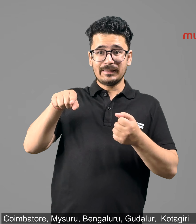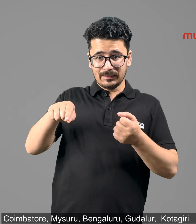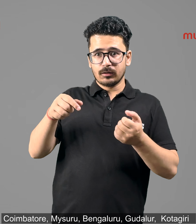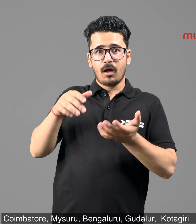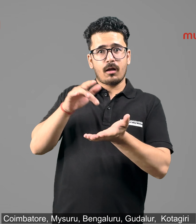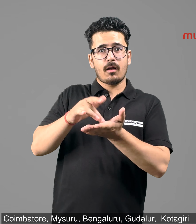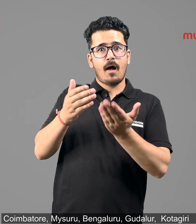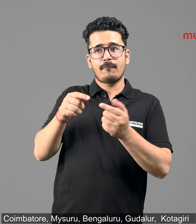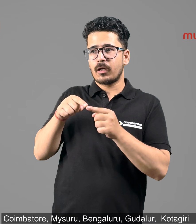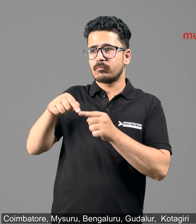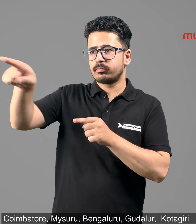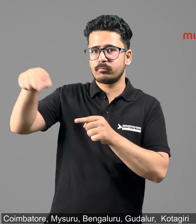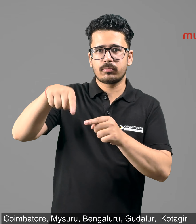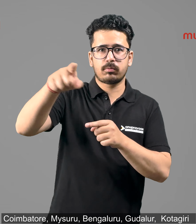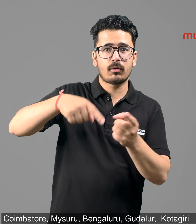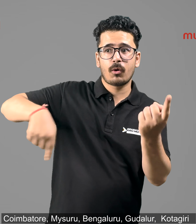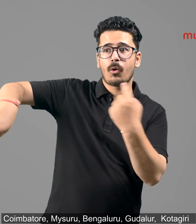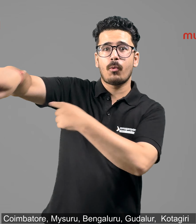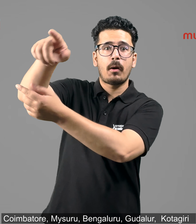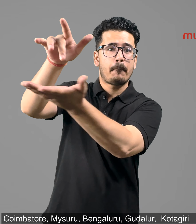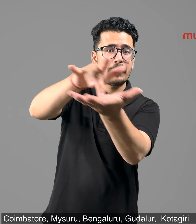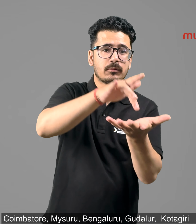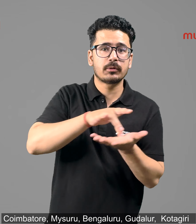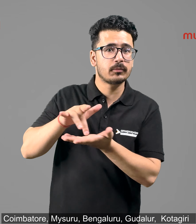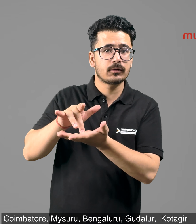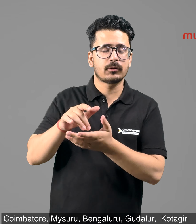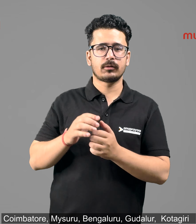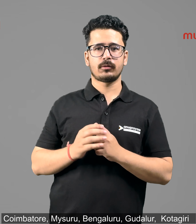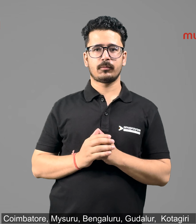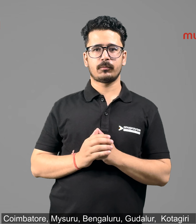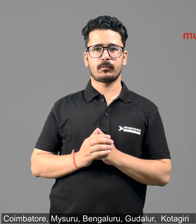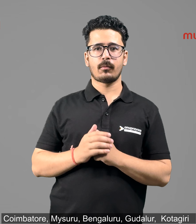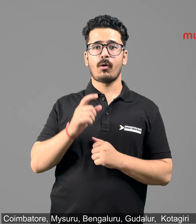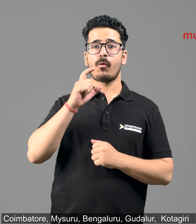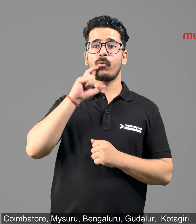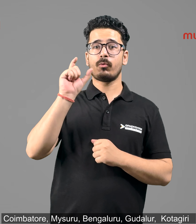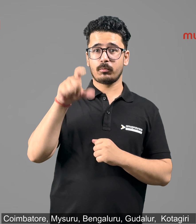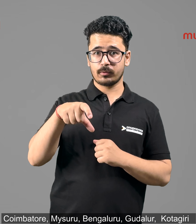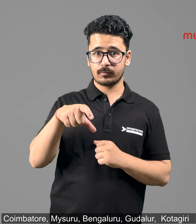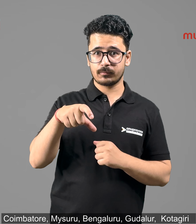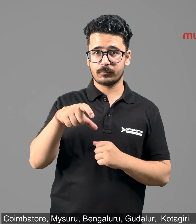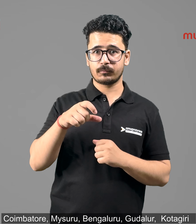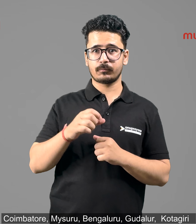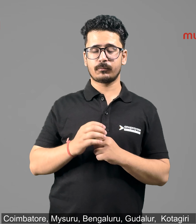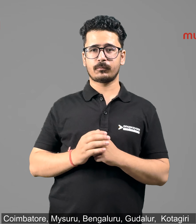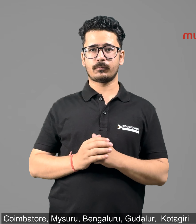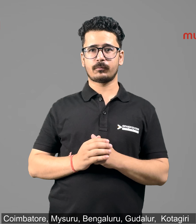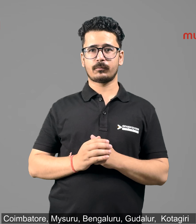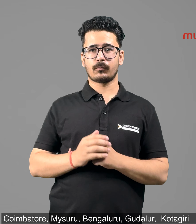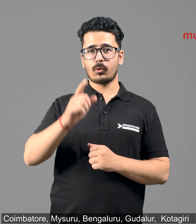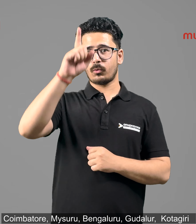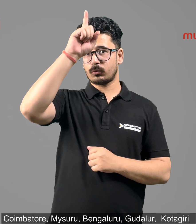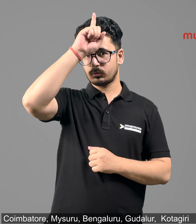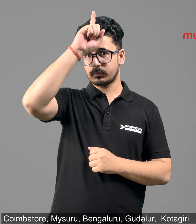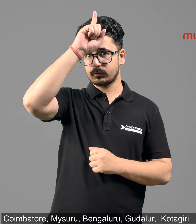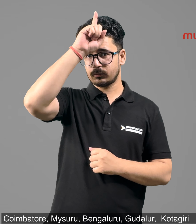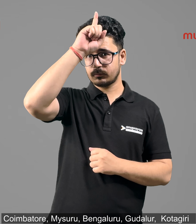Coimbatore, Mysuru, Bengaluru, Gudalur, Coonoor, Kotagiri.